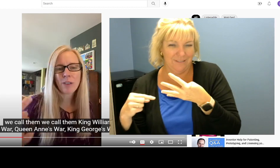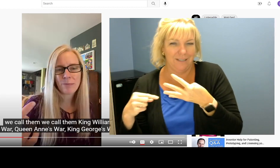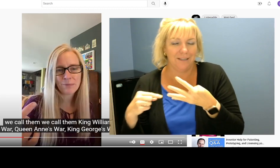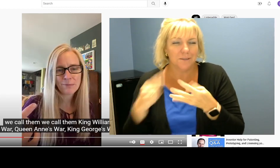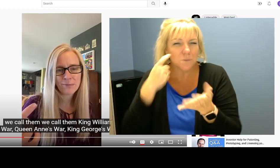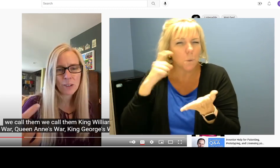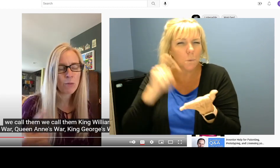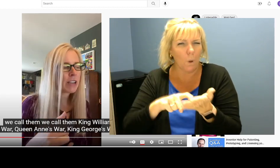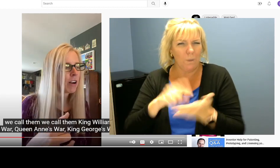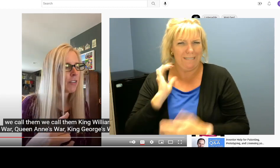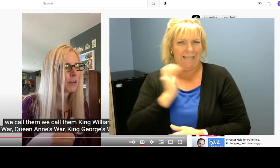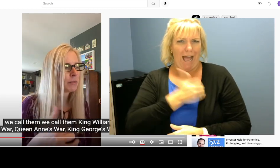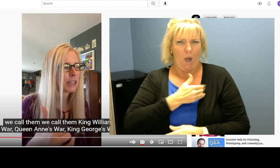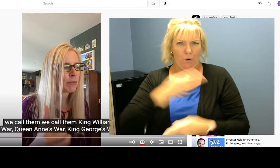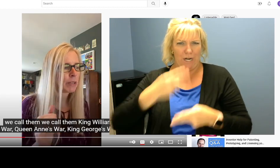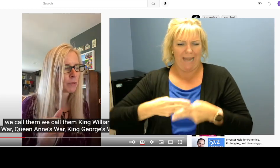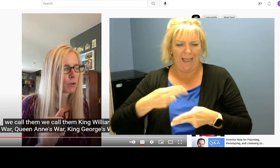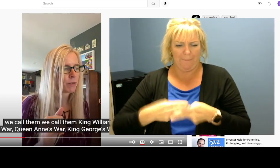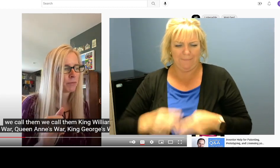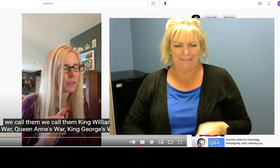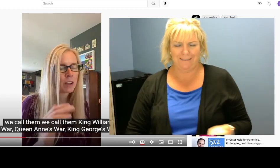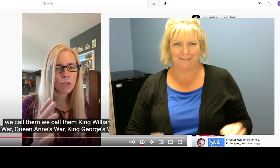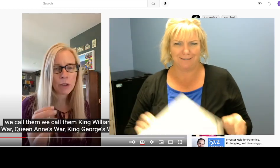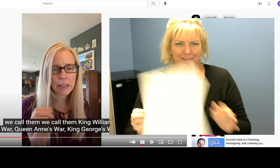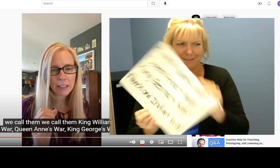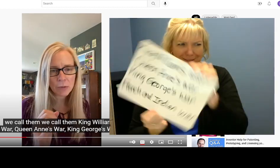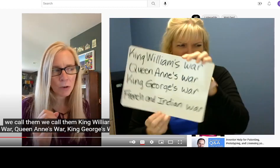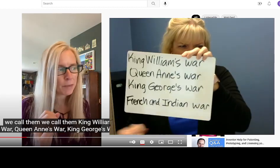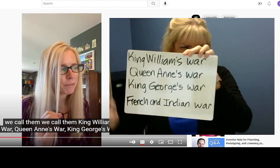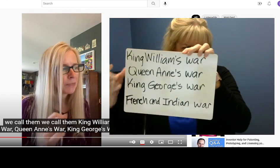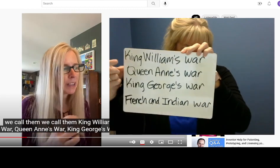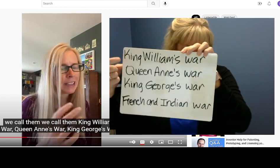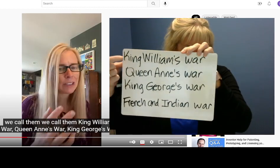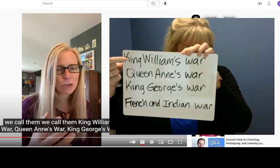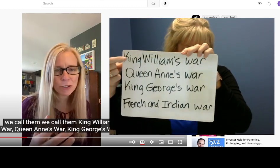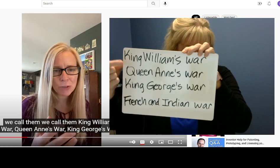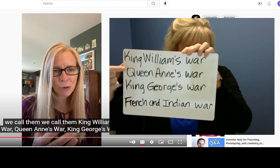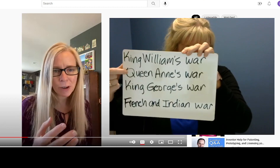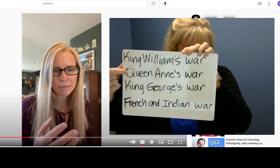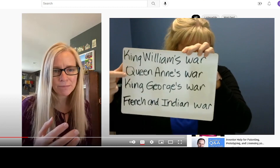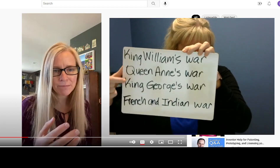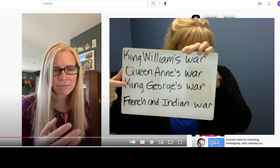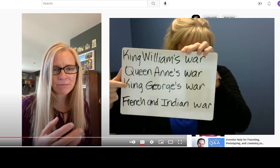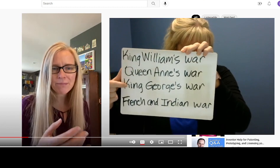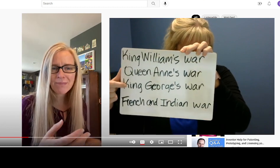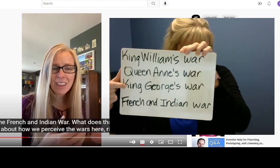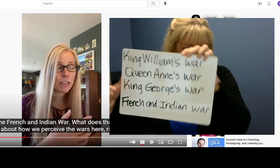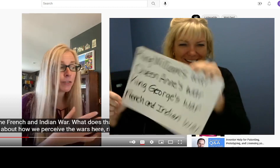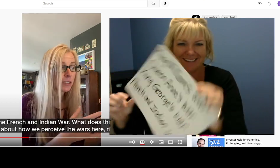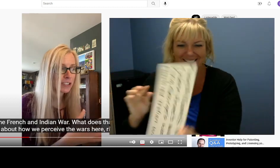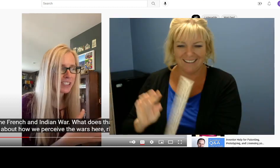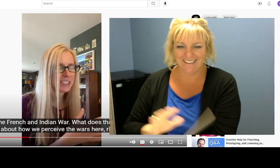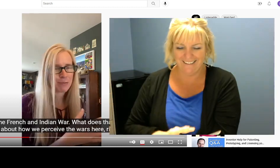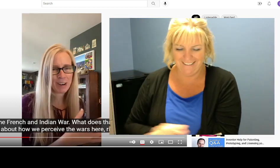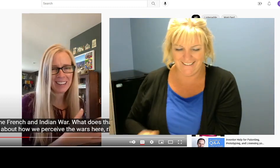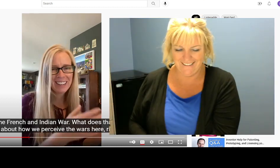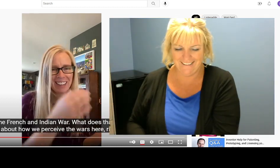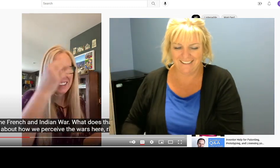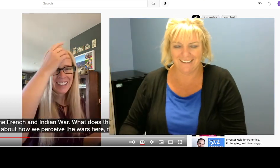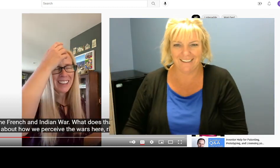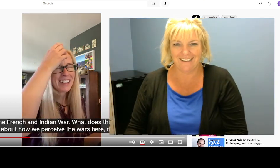call them. We call them King William's War, Queen Anne's War, King George's War, the French and Indian